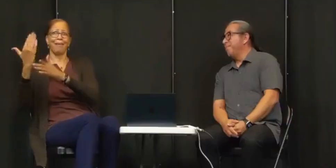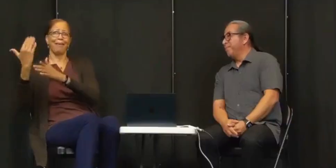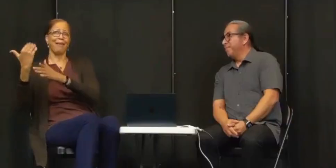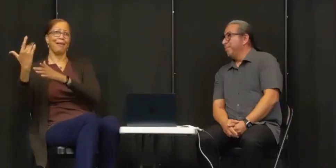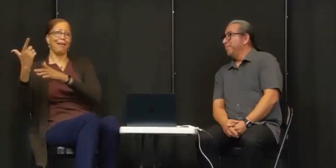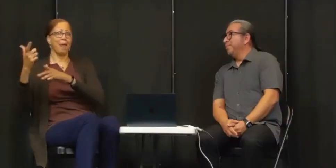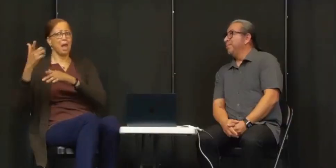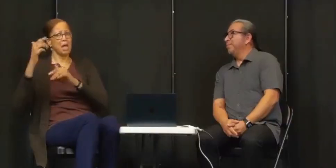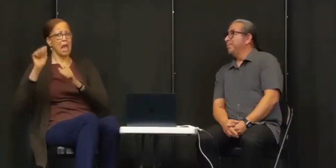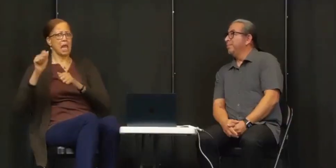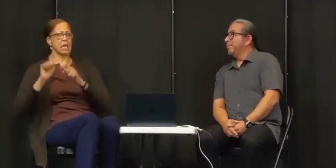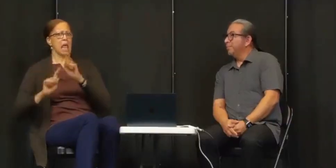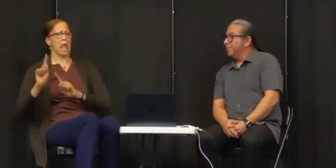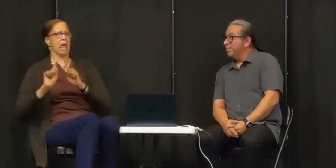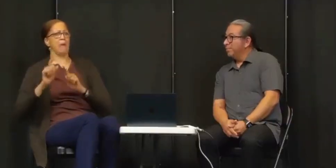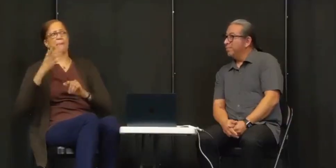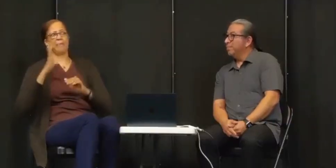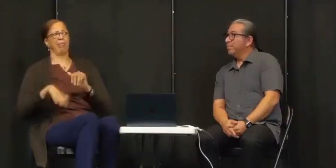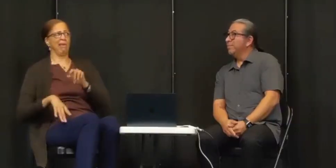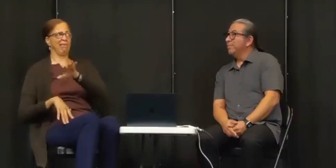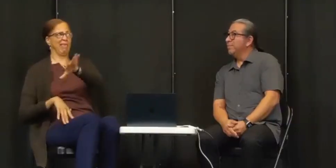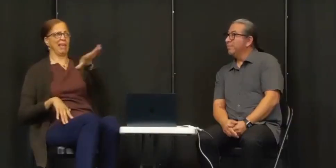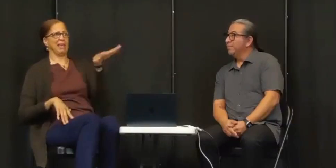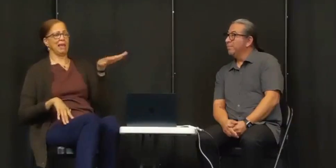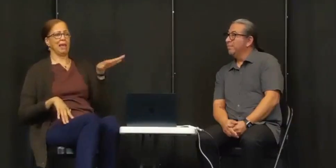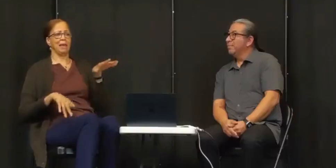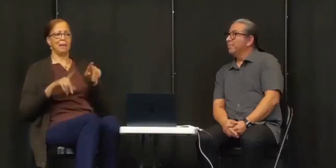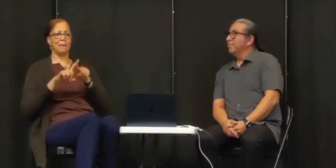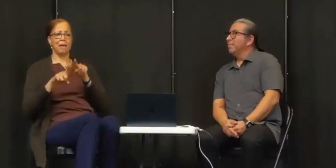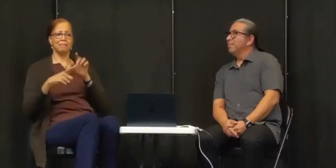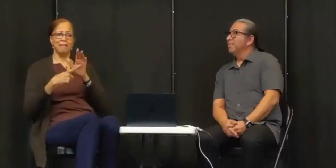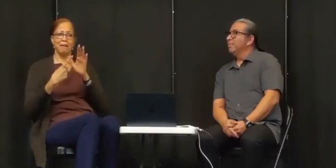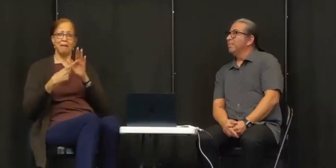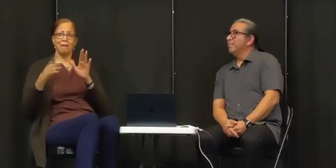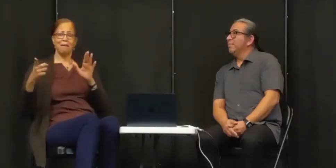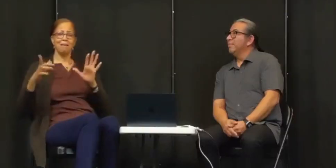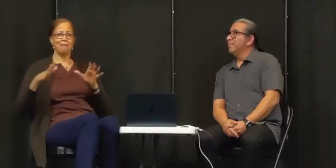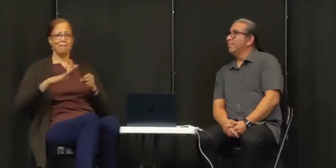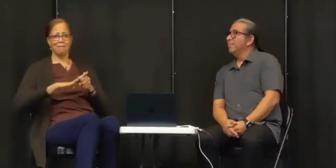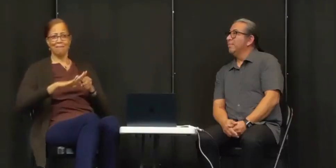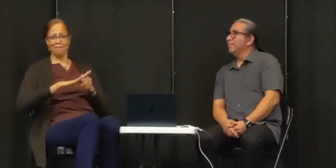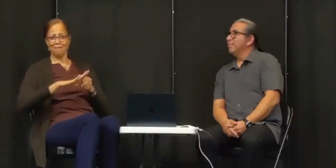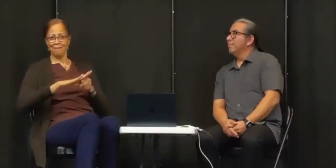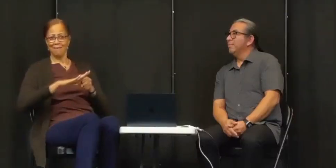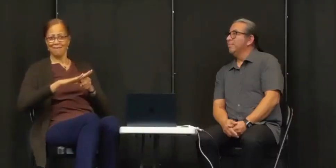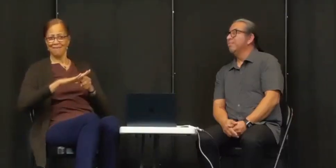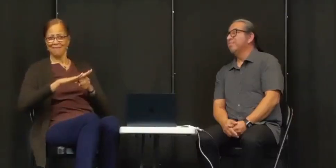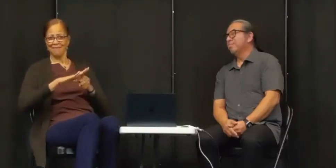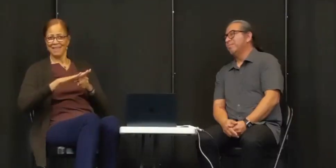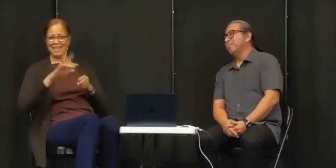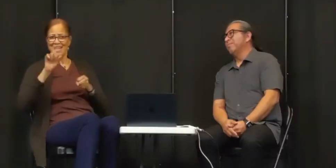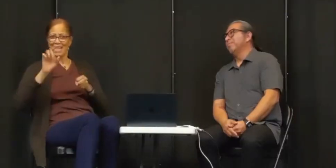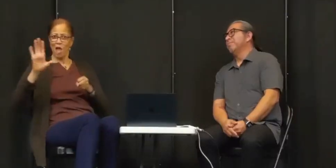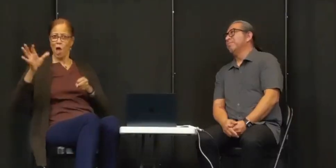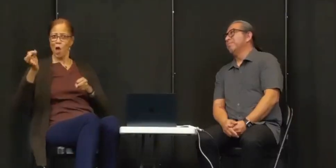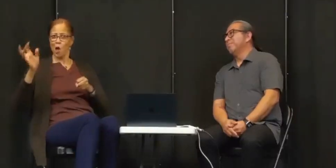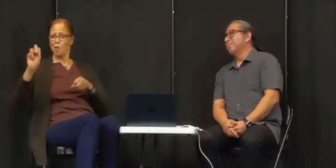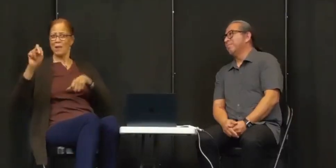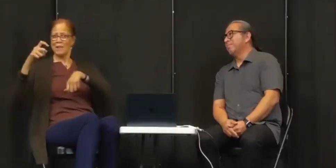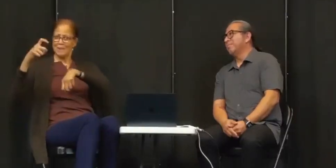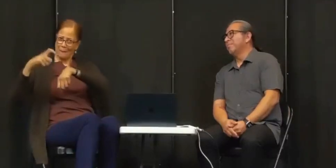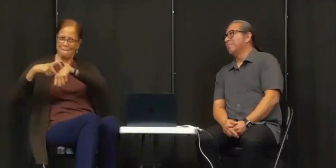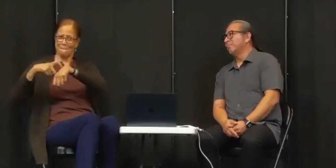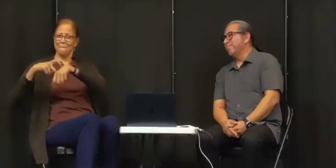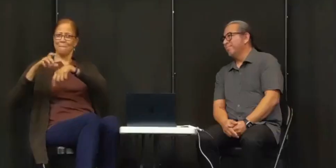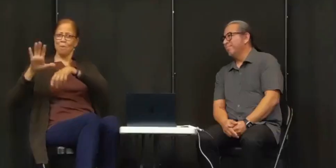right? Oh, can you come here? I don't understand what they're saying. Like, they can sign better than everybody else in the situation, but at some point, they're gonna